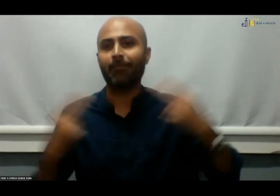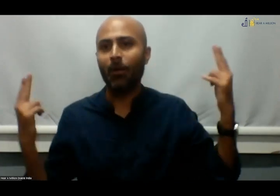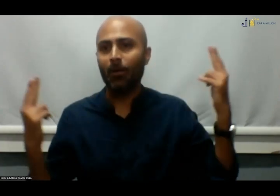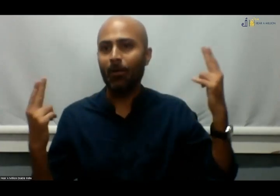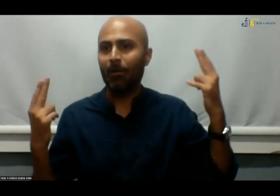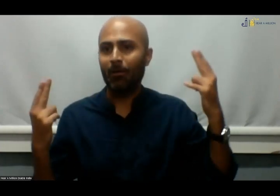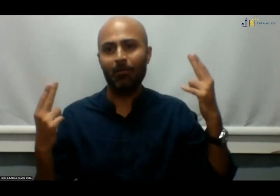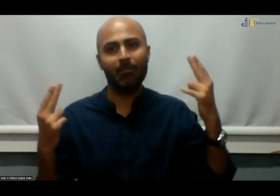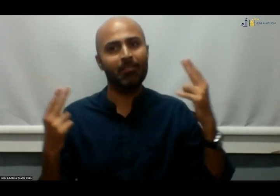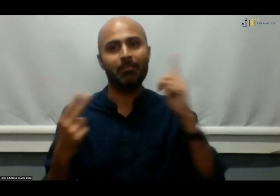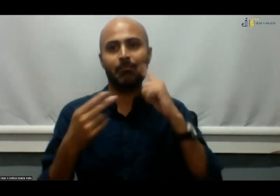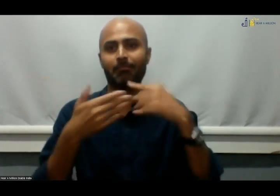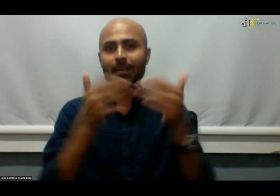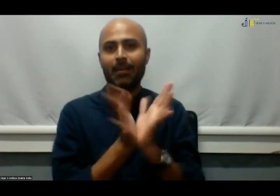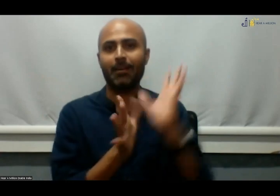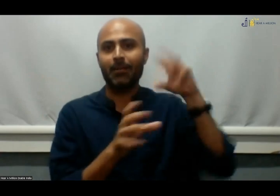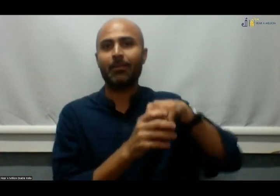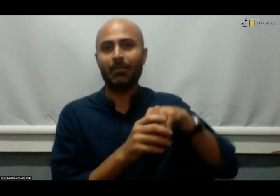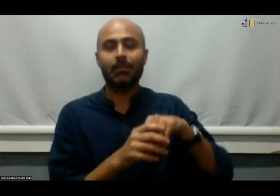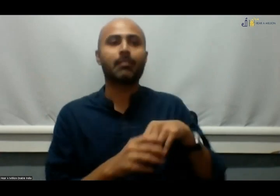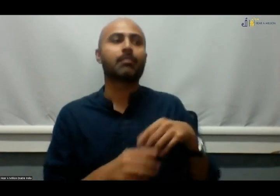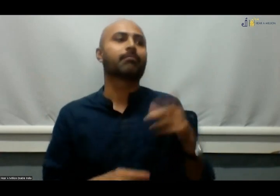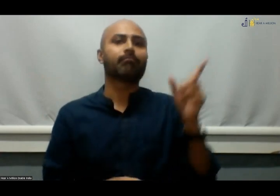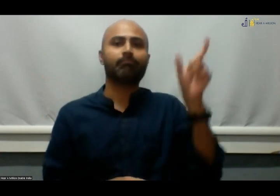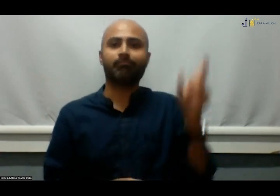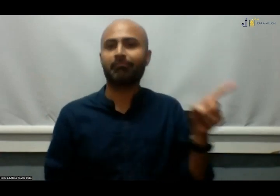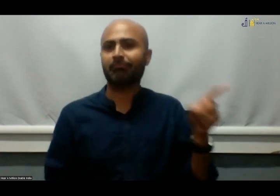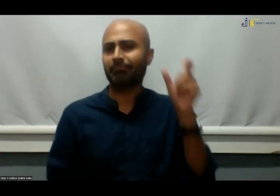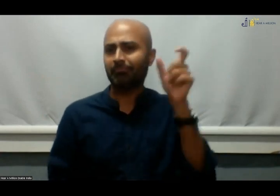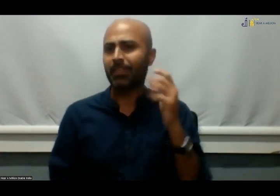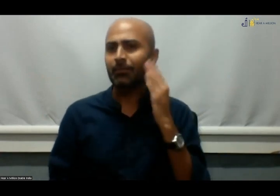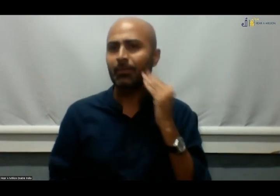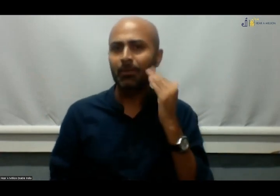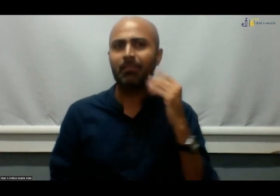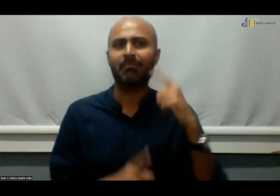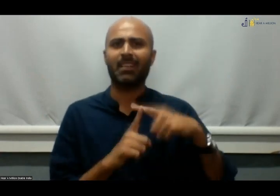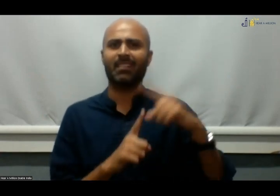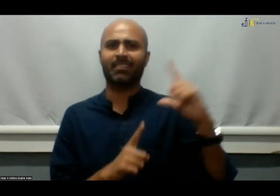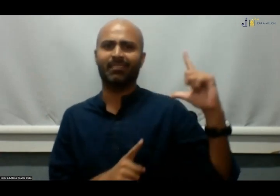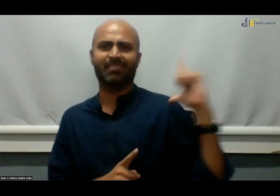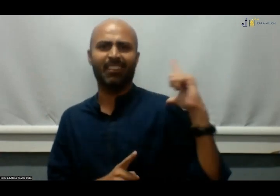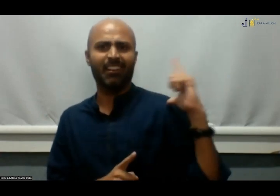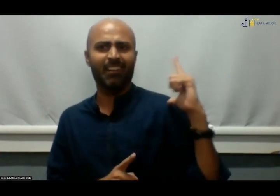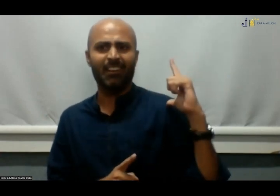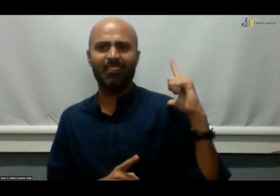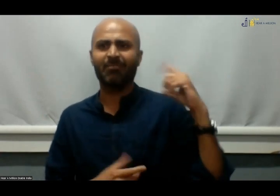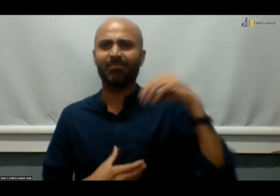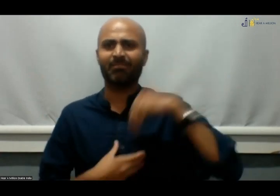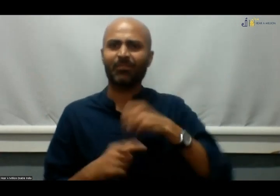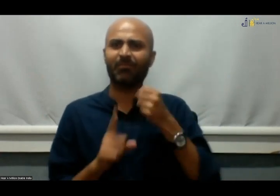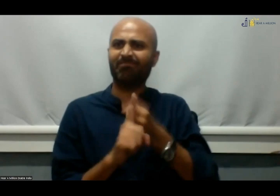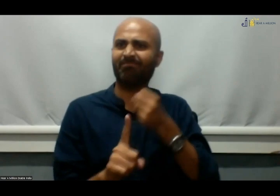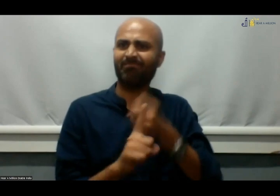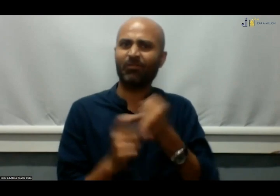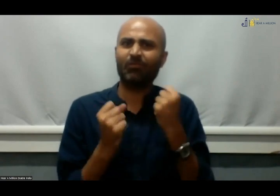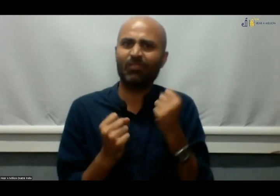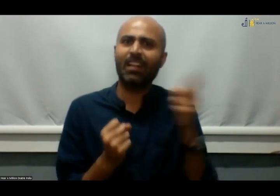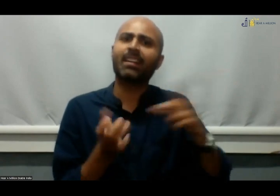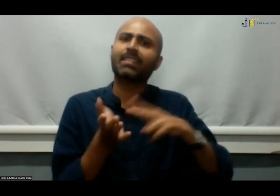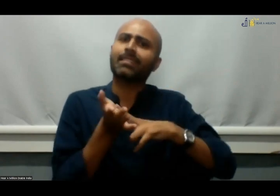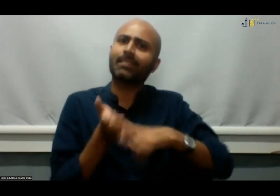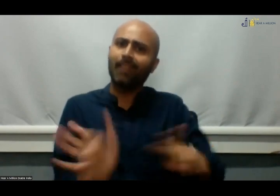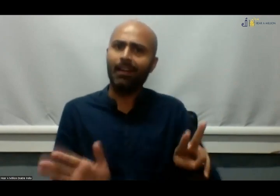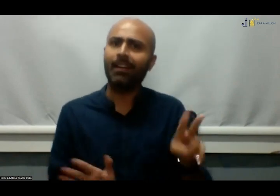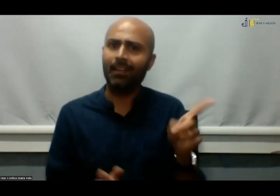Sudamani's video, and most of the people know her, and she was so sweet, and she